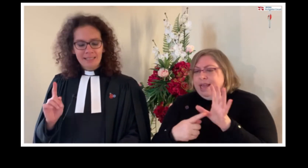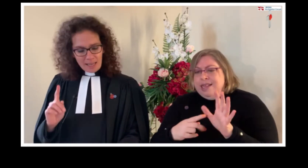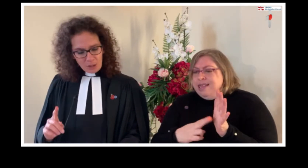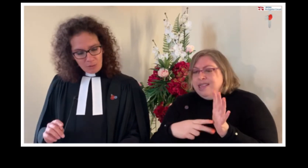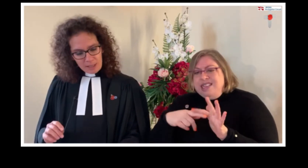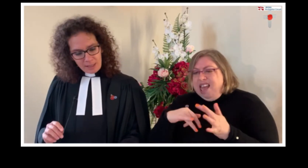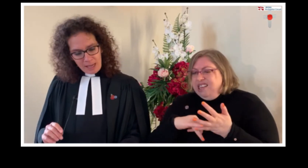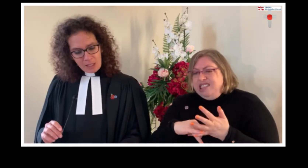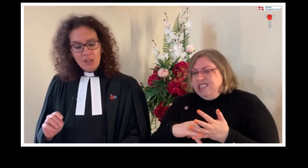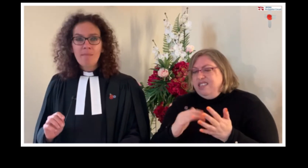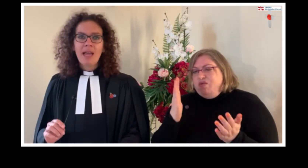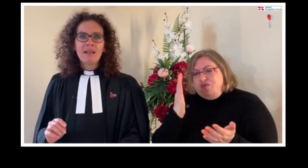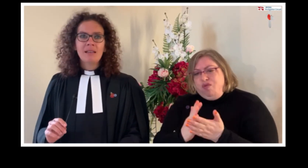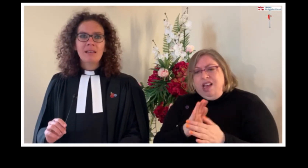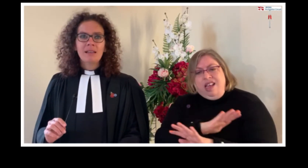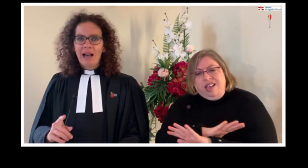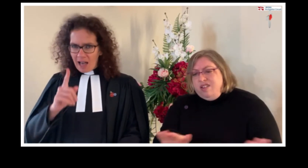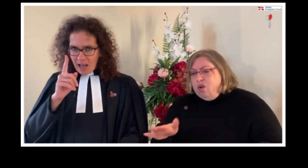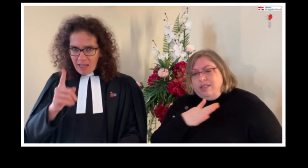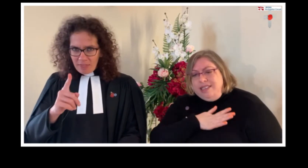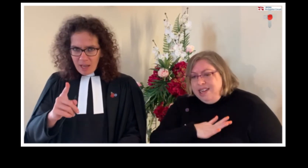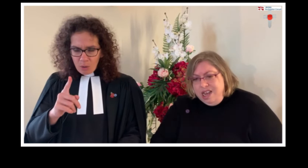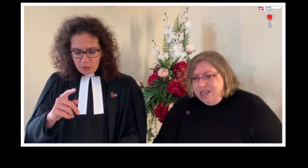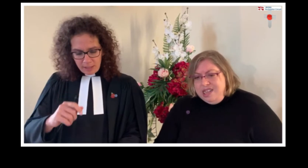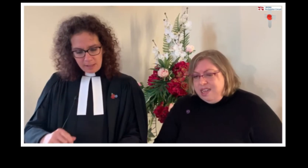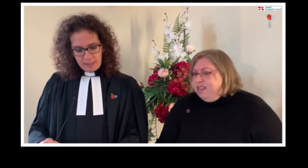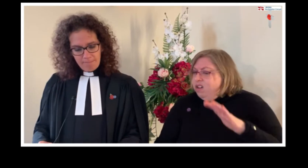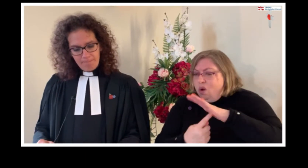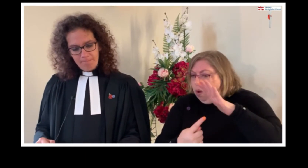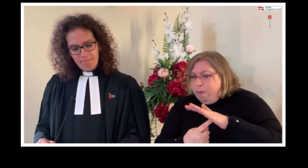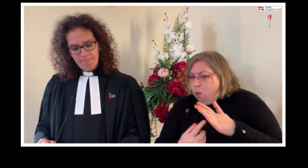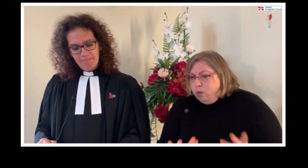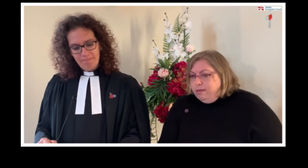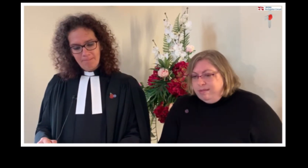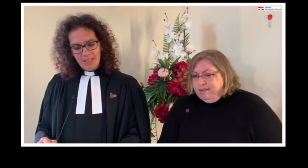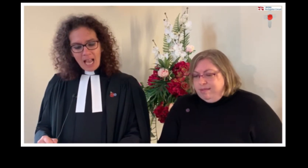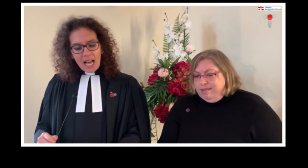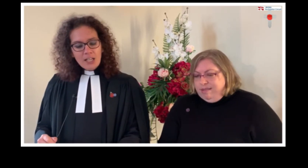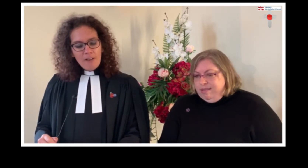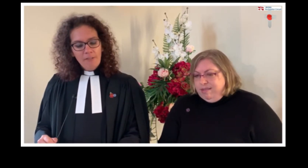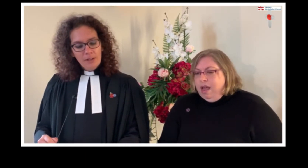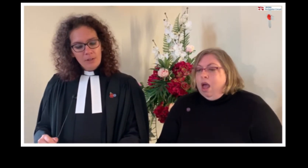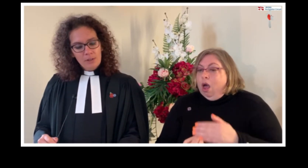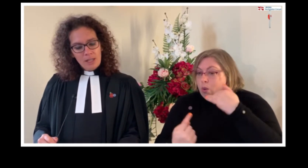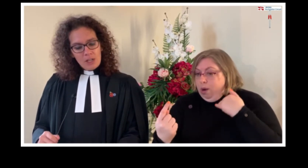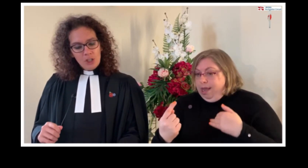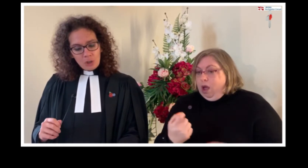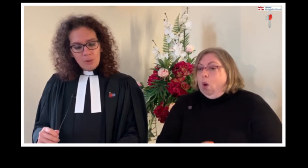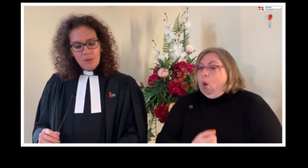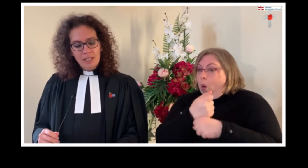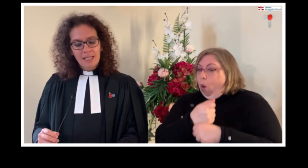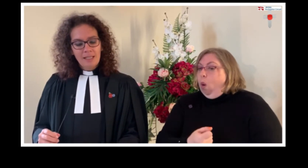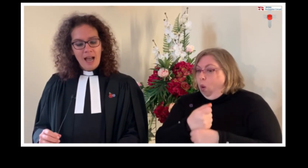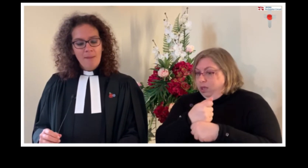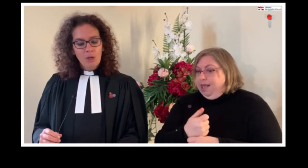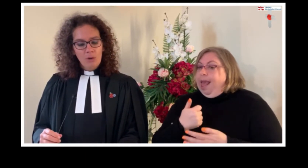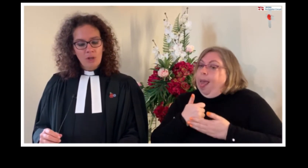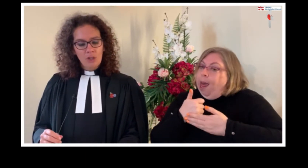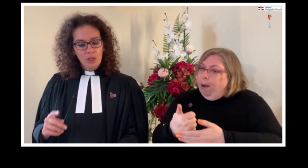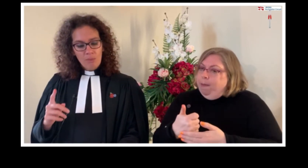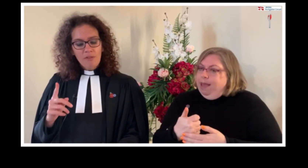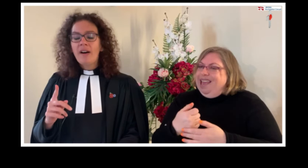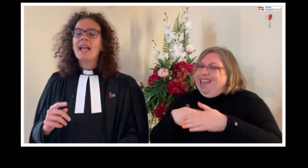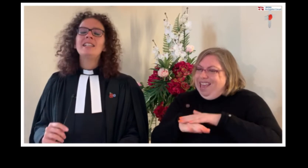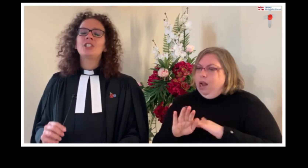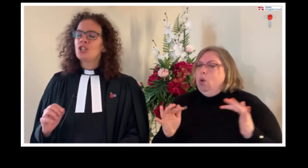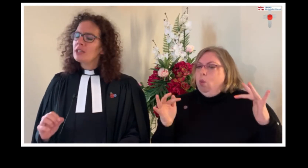mere accessories to the men and their horses. And I feel sure that as time goes